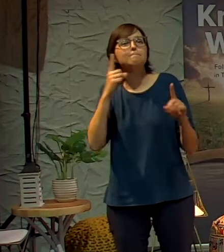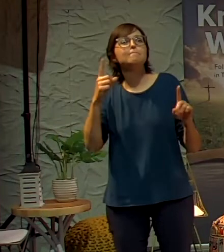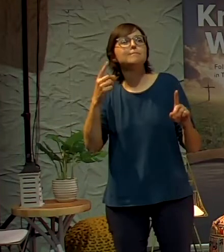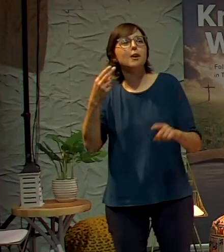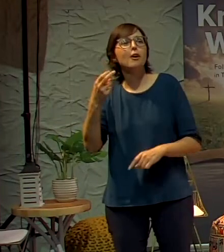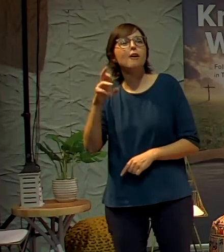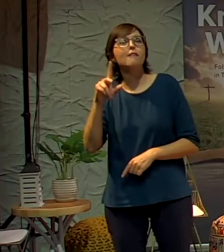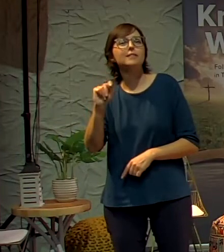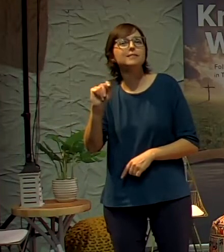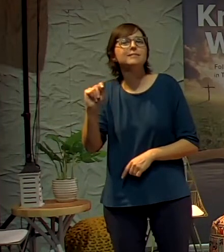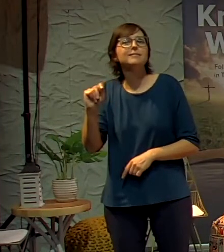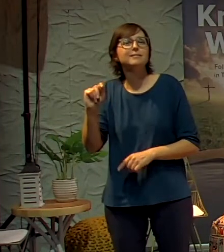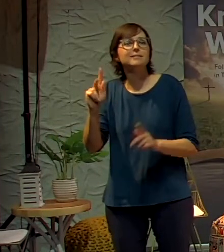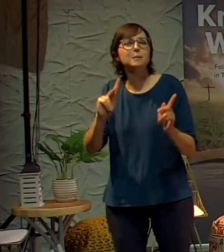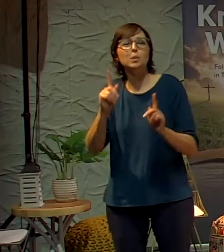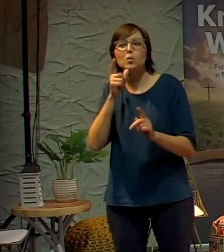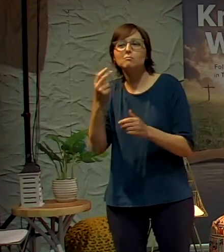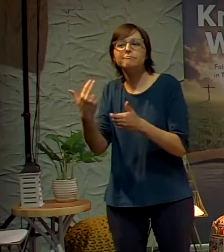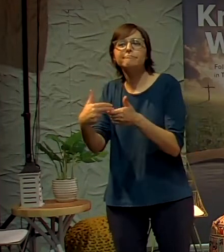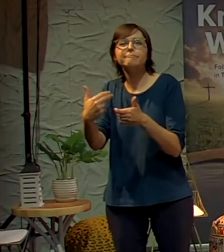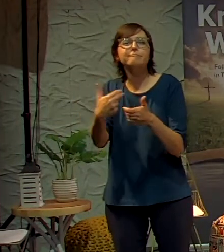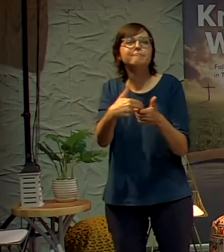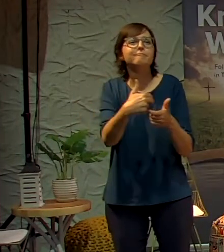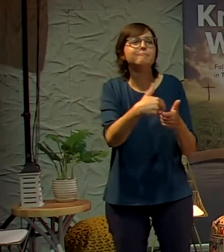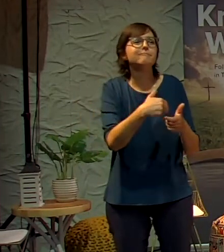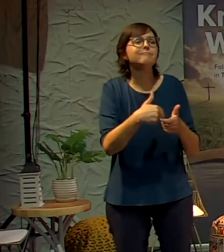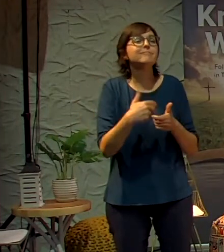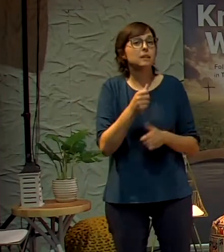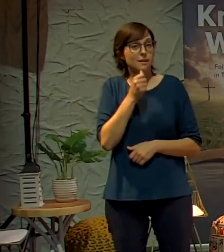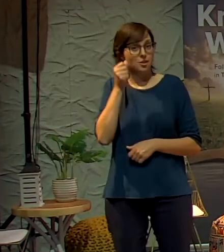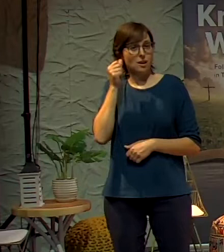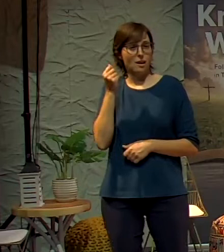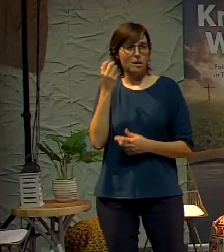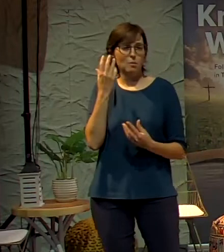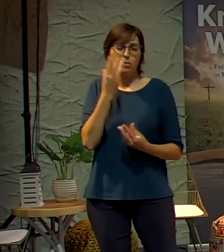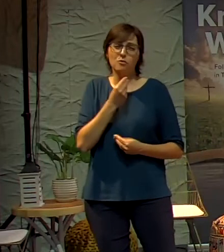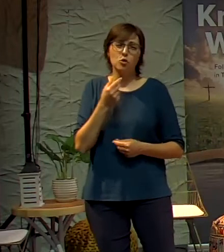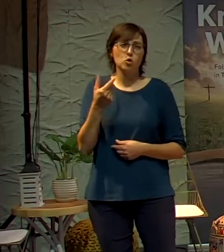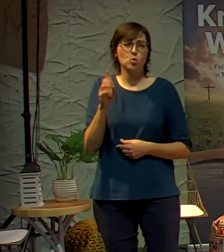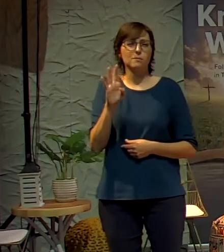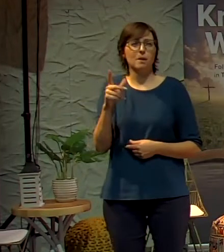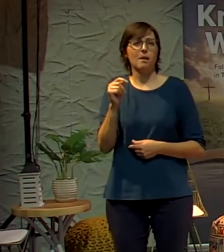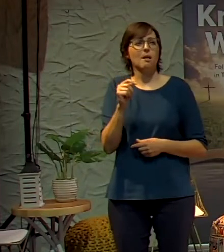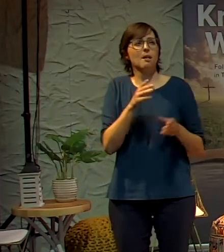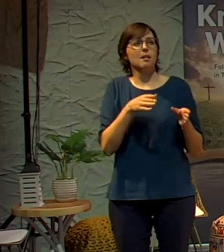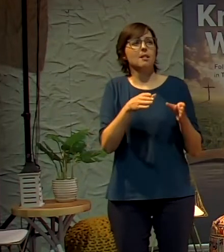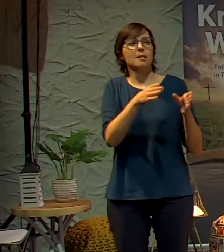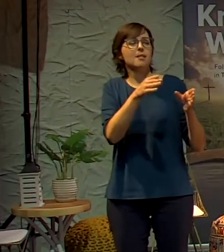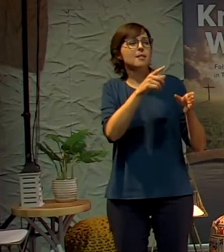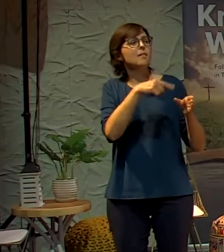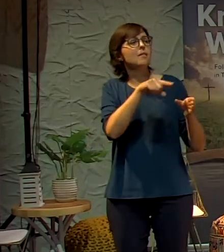And yesterday, we were at this beautiful place on the Green Belt. And, you know, we're